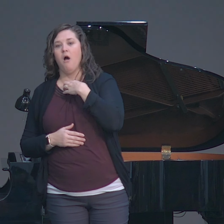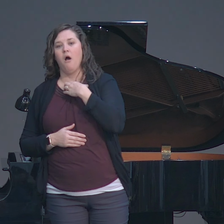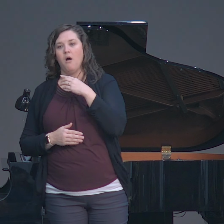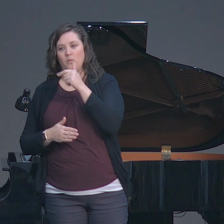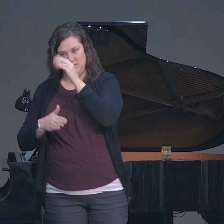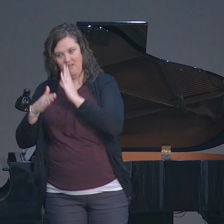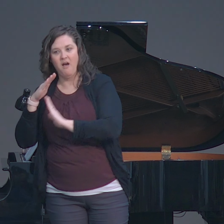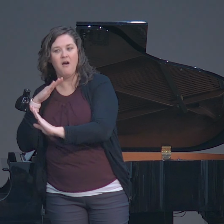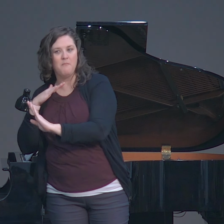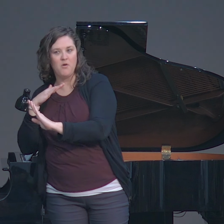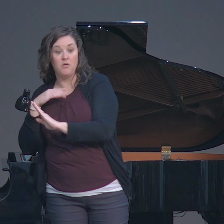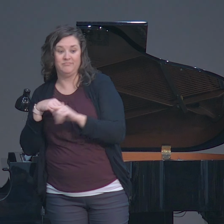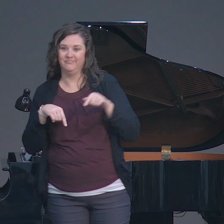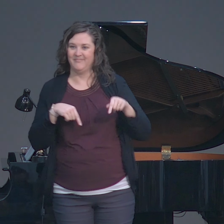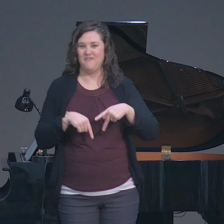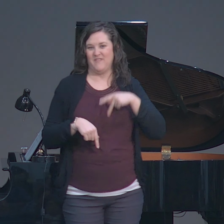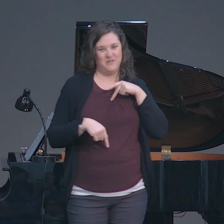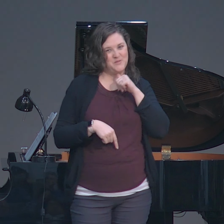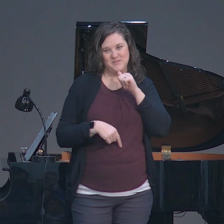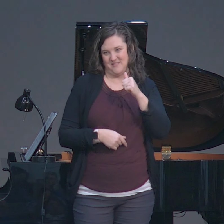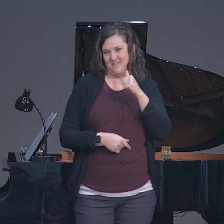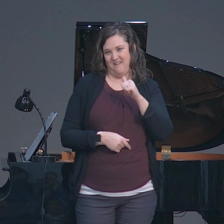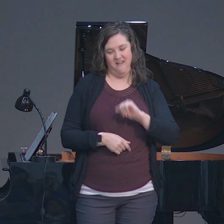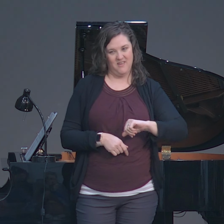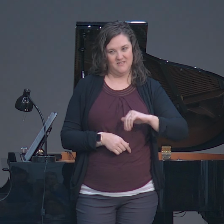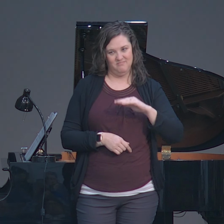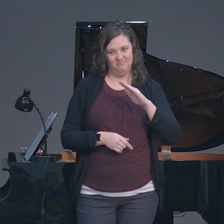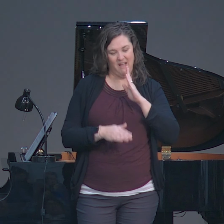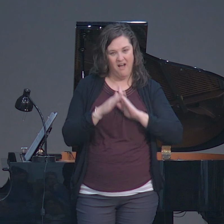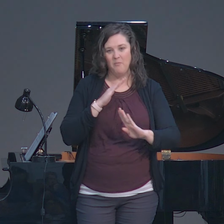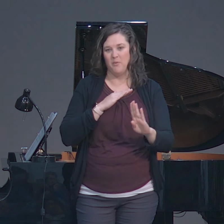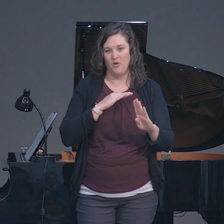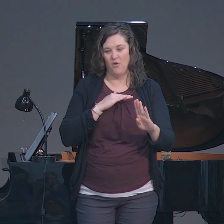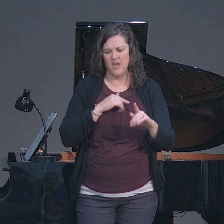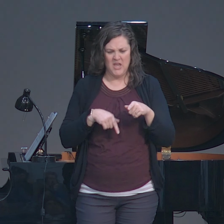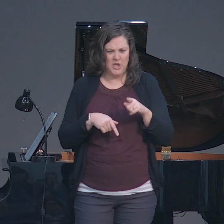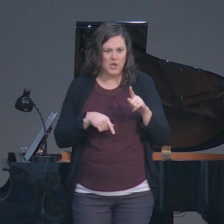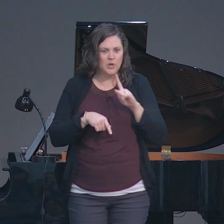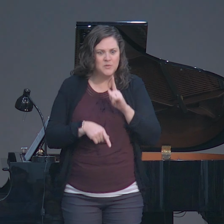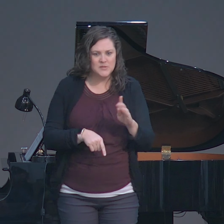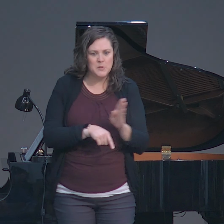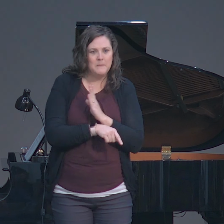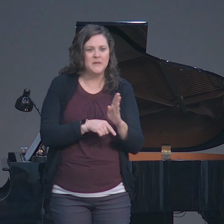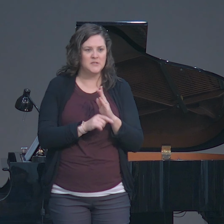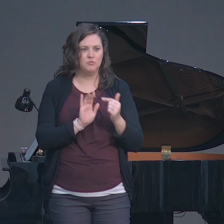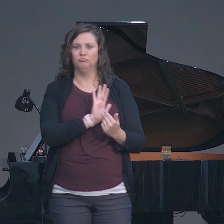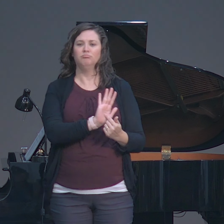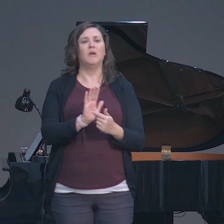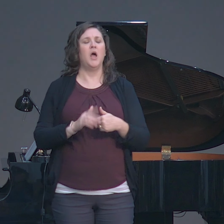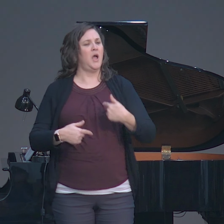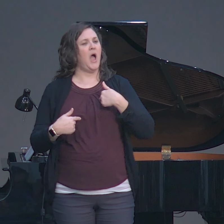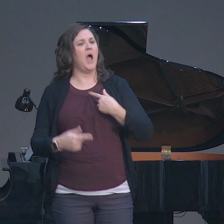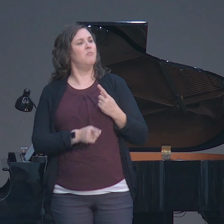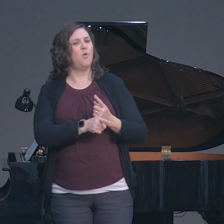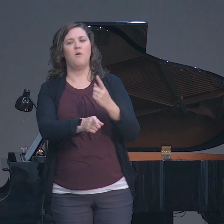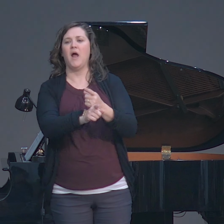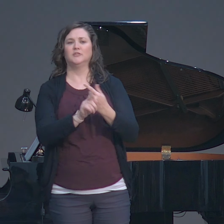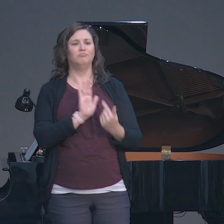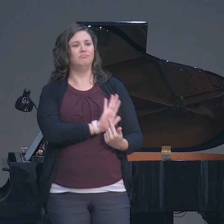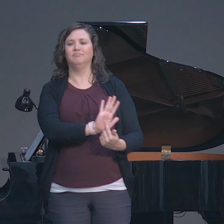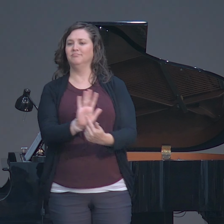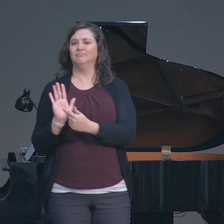too busy parading his self-righteousness before God and men. And so clearly, at least